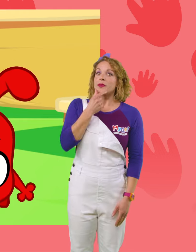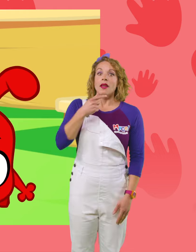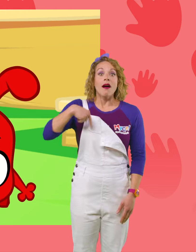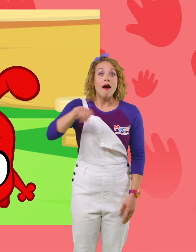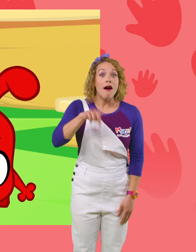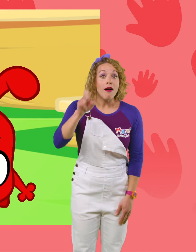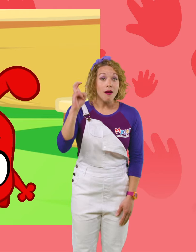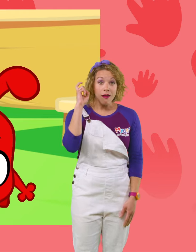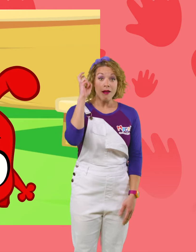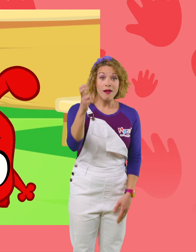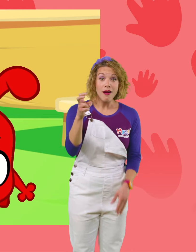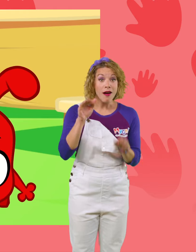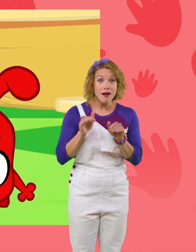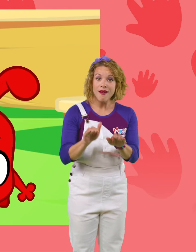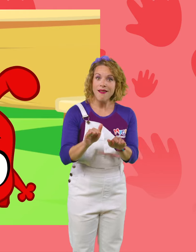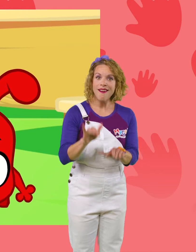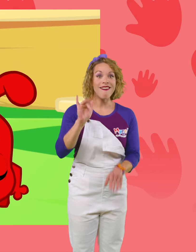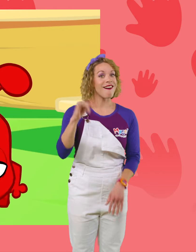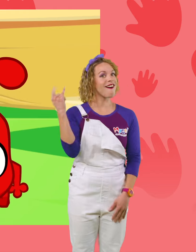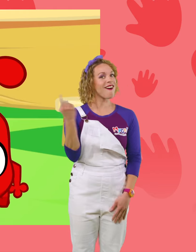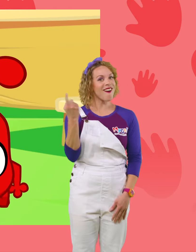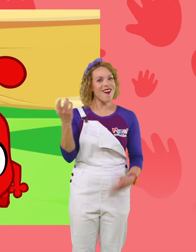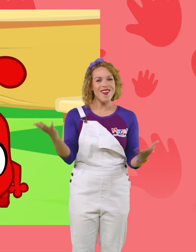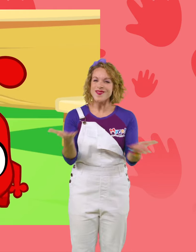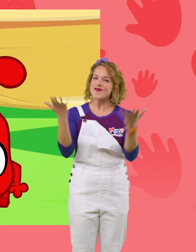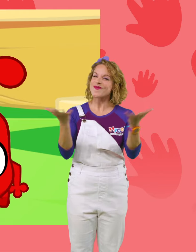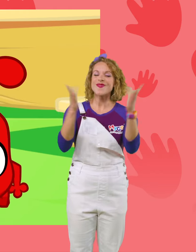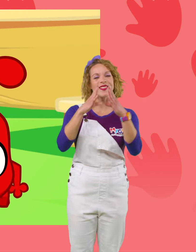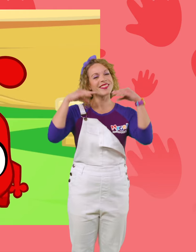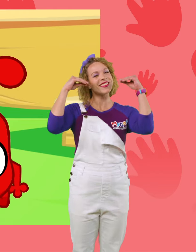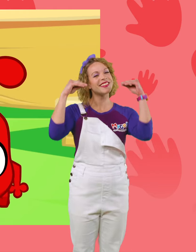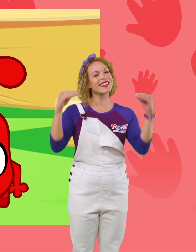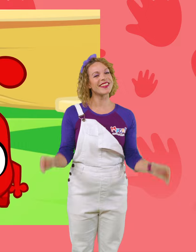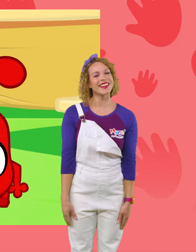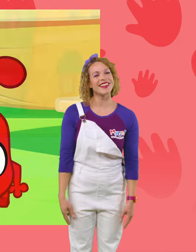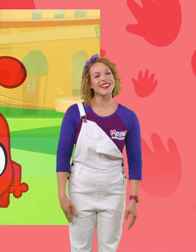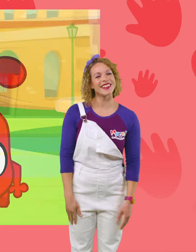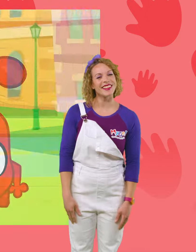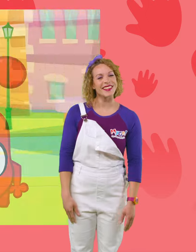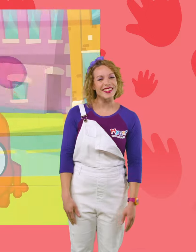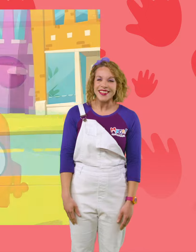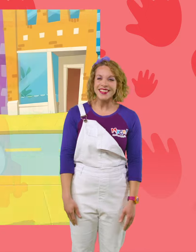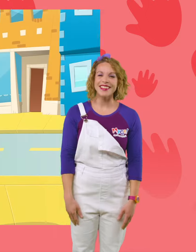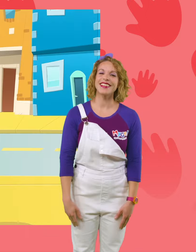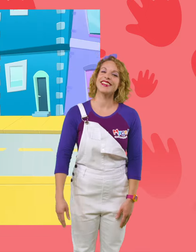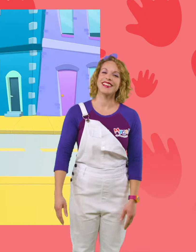Shall we take a trip to the beach? That always cheers you up.